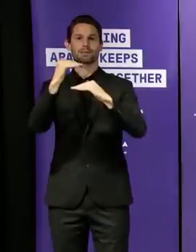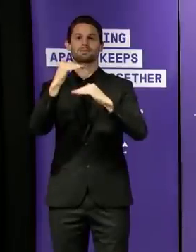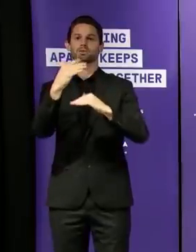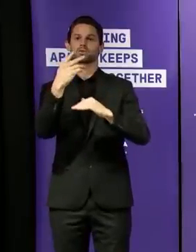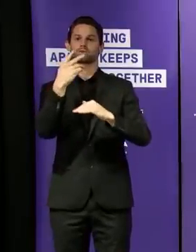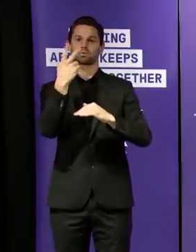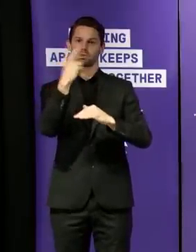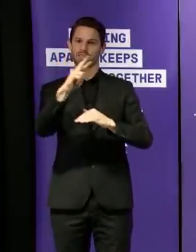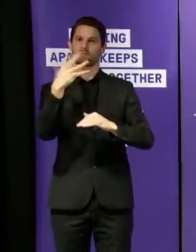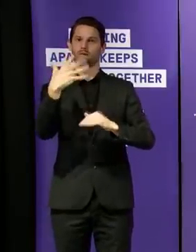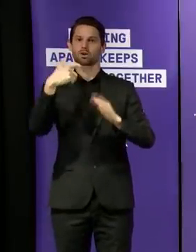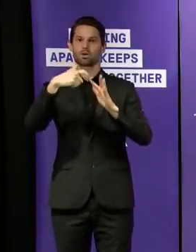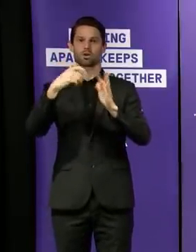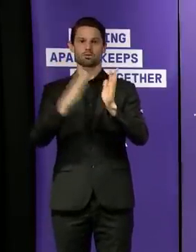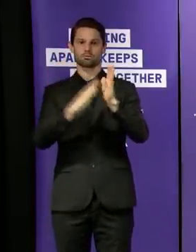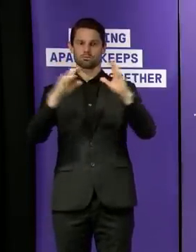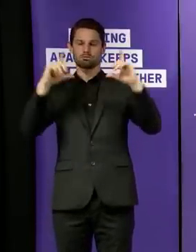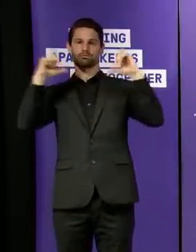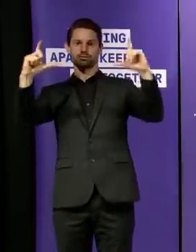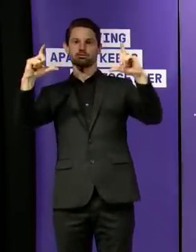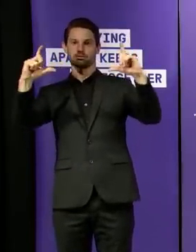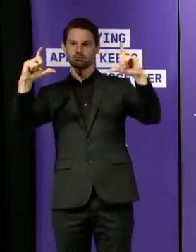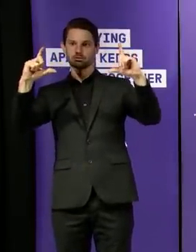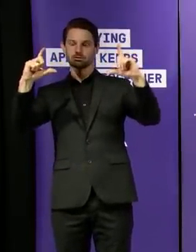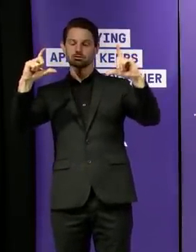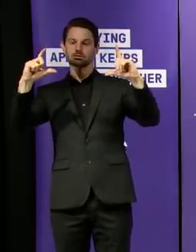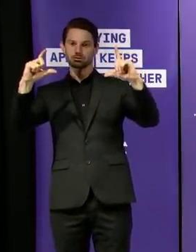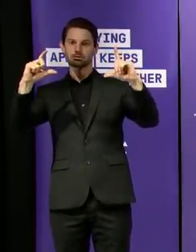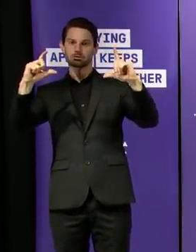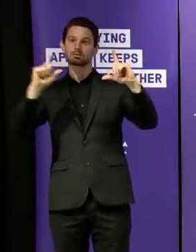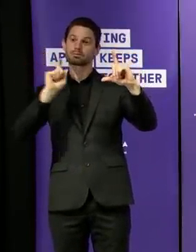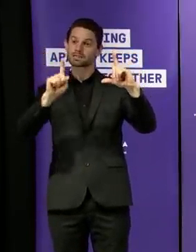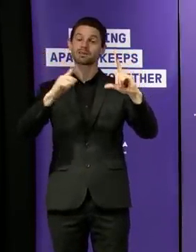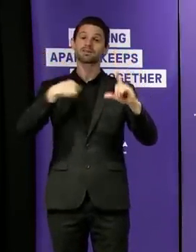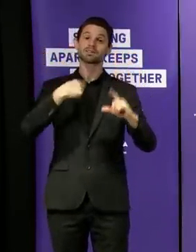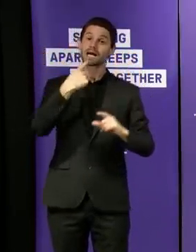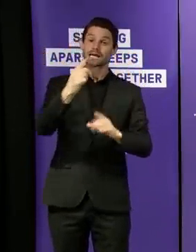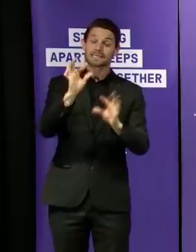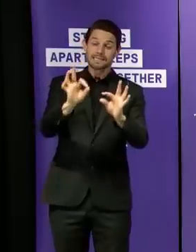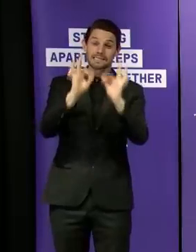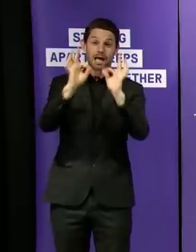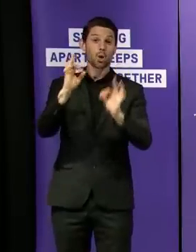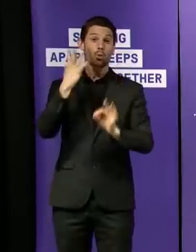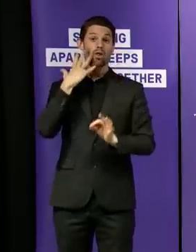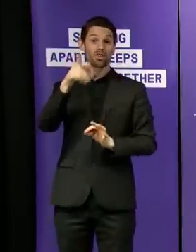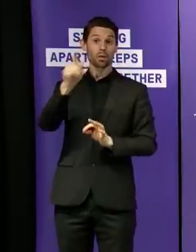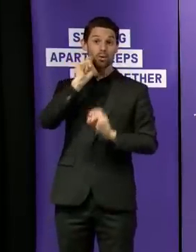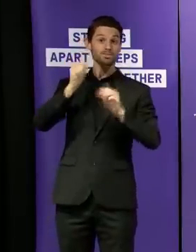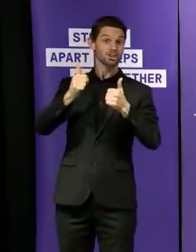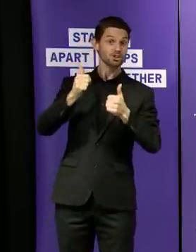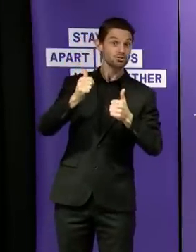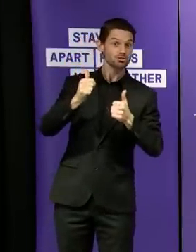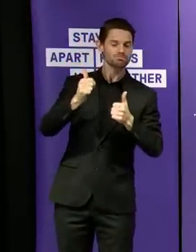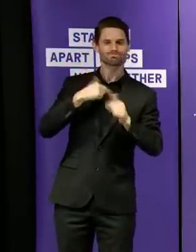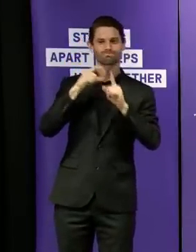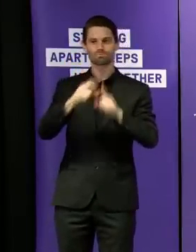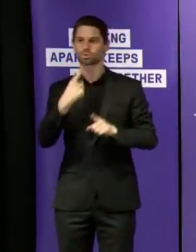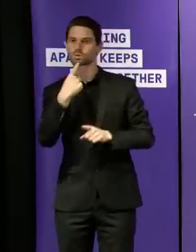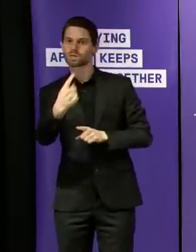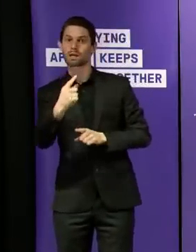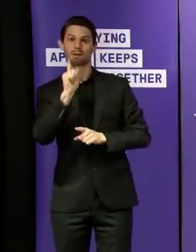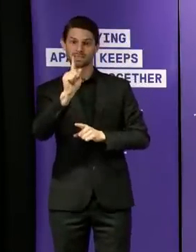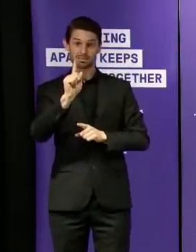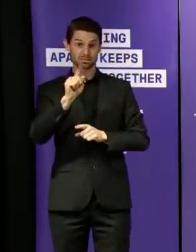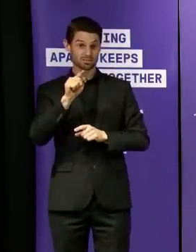It's a measure. I can't attribute a percentage dividend or a percentage benefit in public health to it. It's one